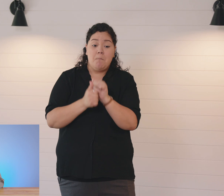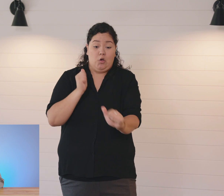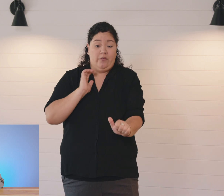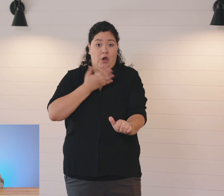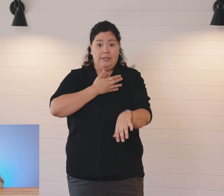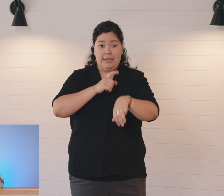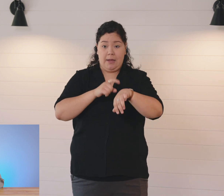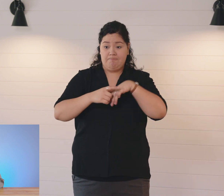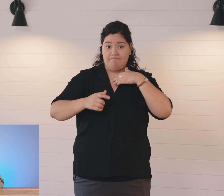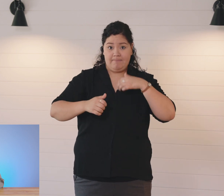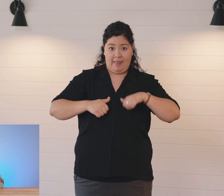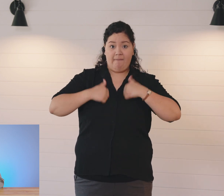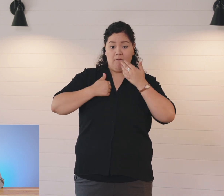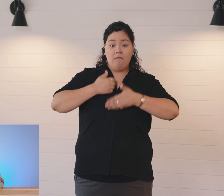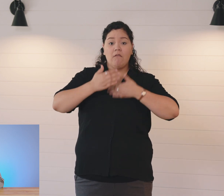life